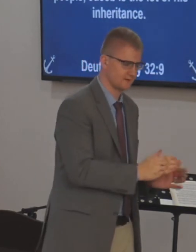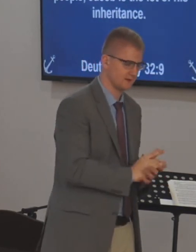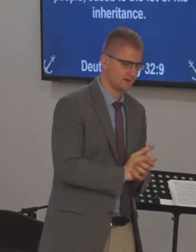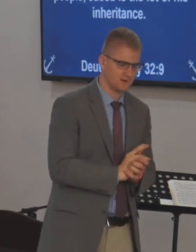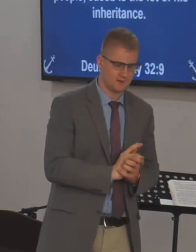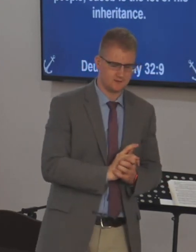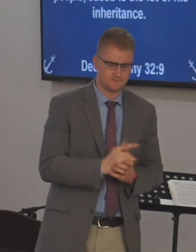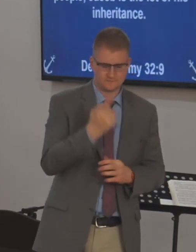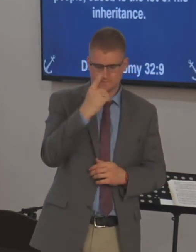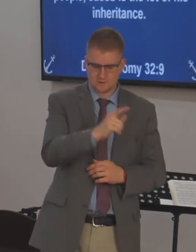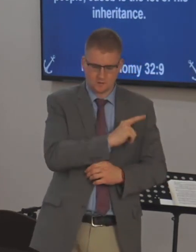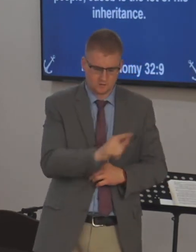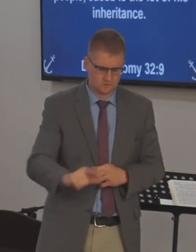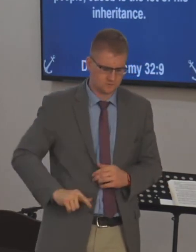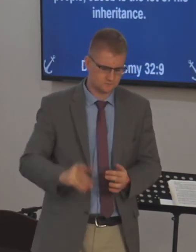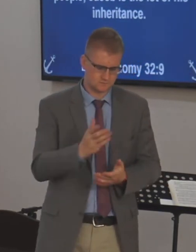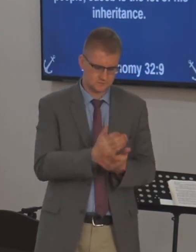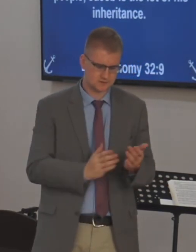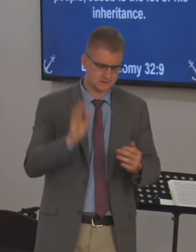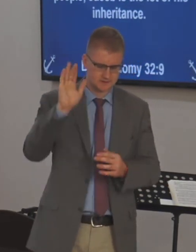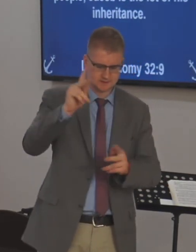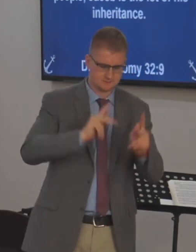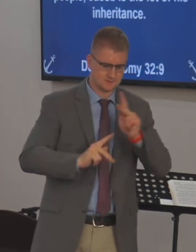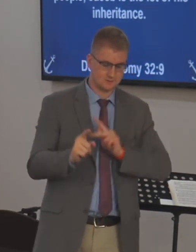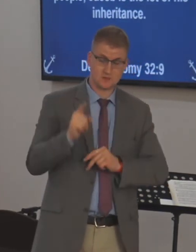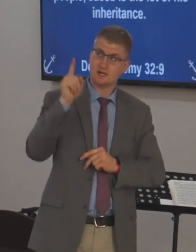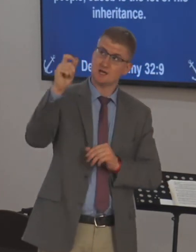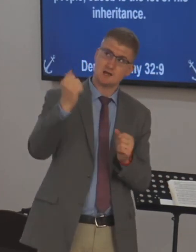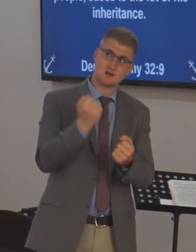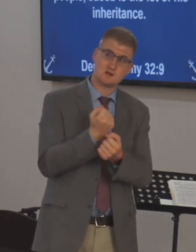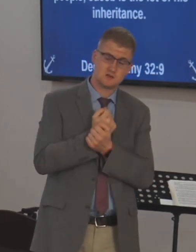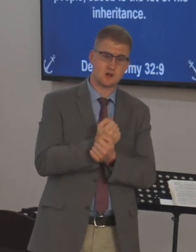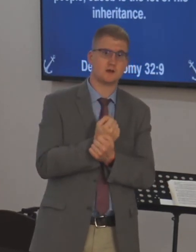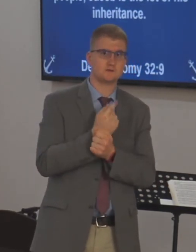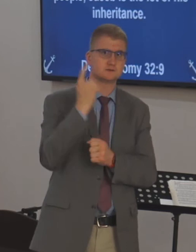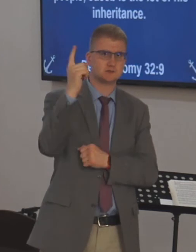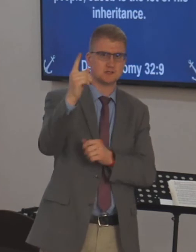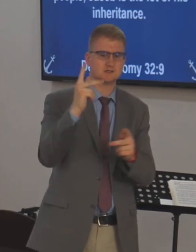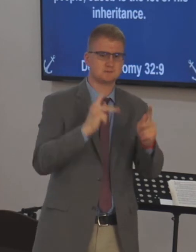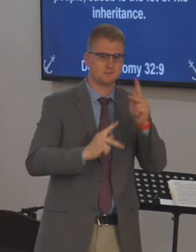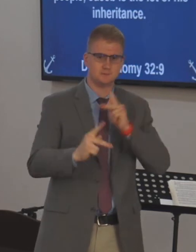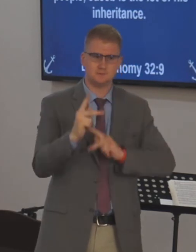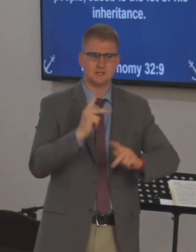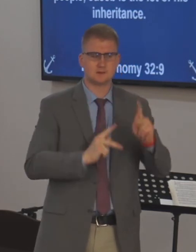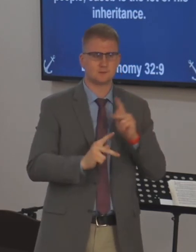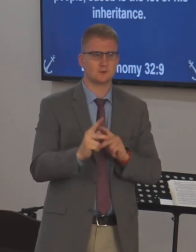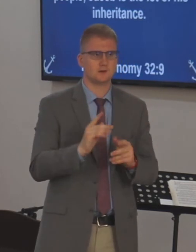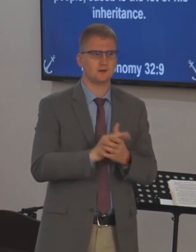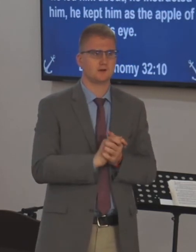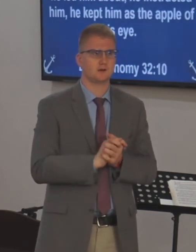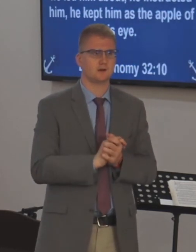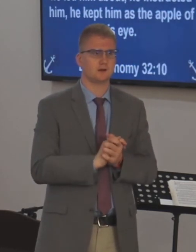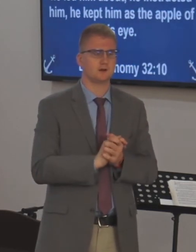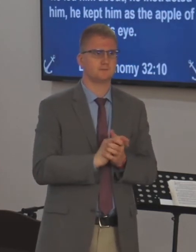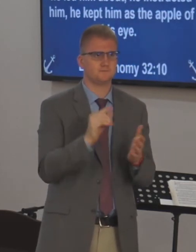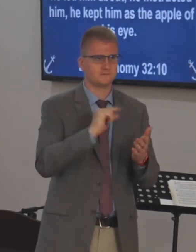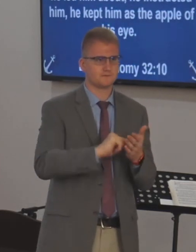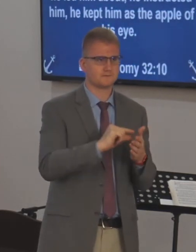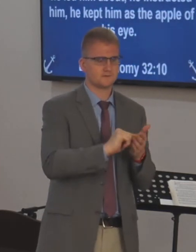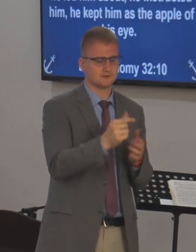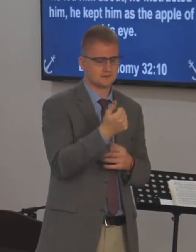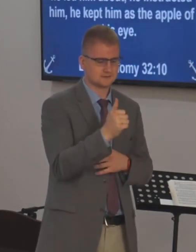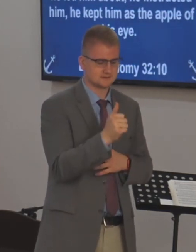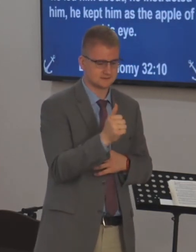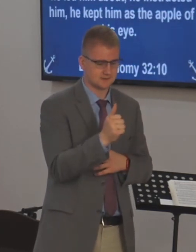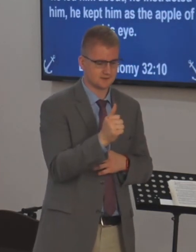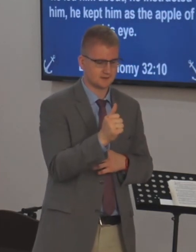his people. He loves his people. It's his portion. Jacob is a lot of his inheritance. He found him, verse 10, he found him in